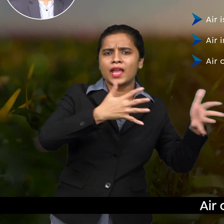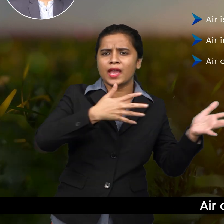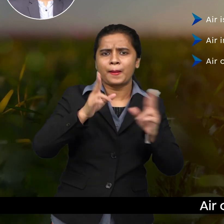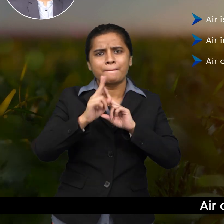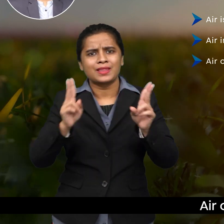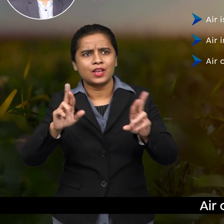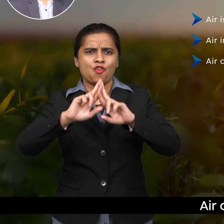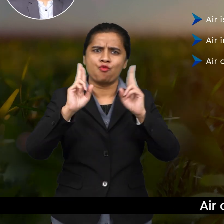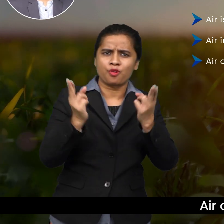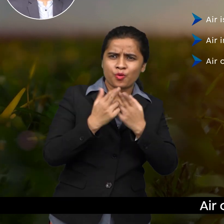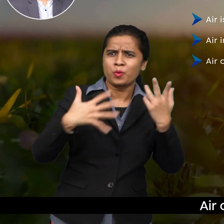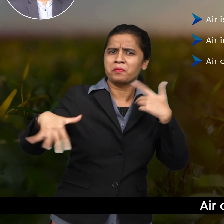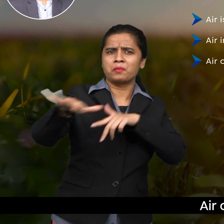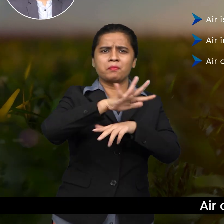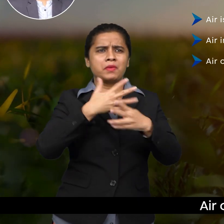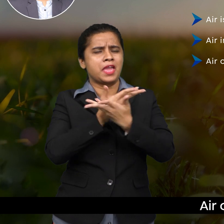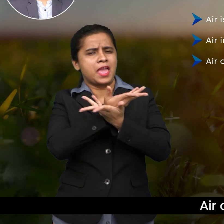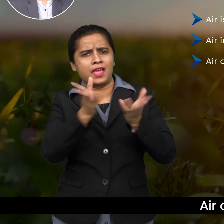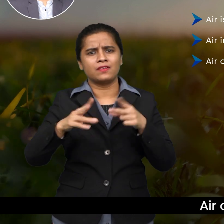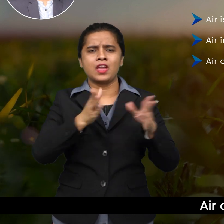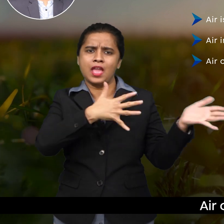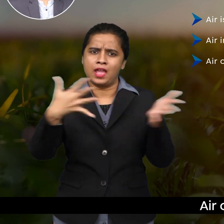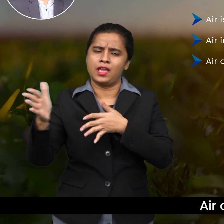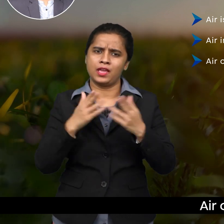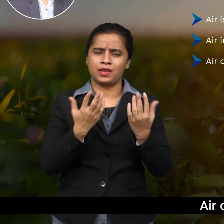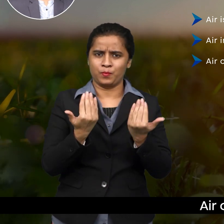Air occupies space.